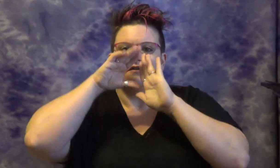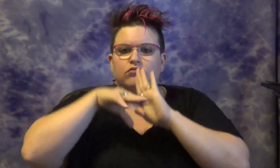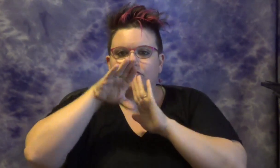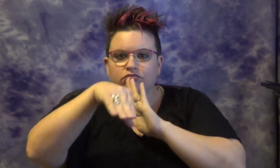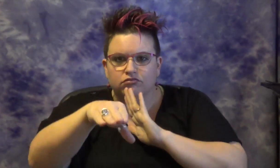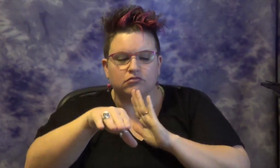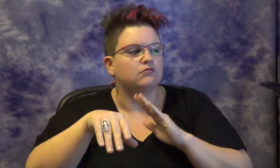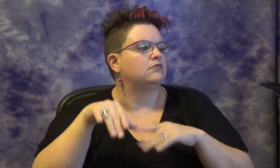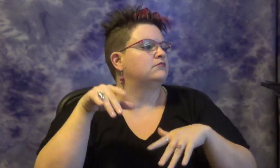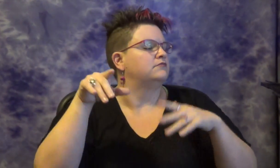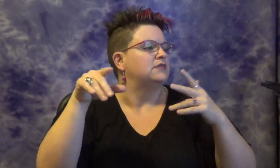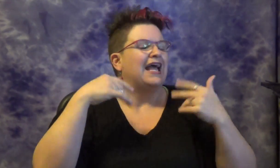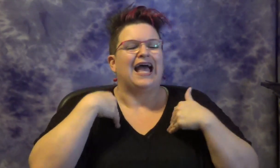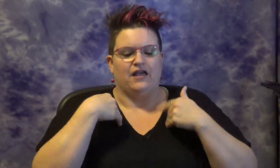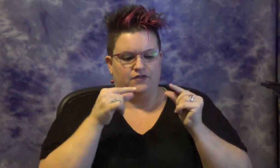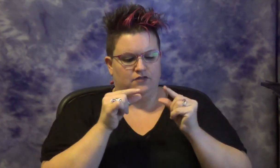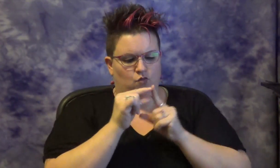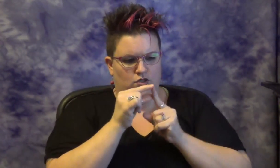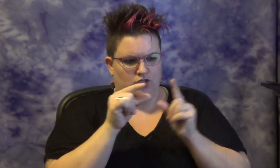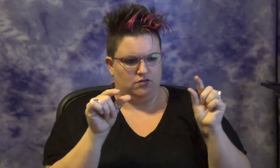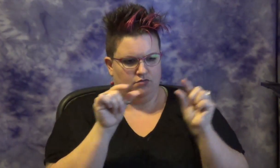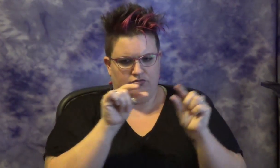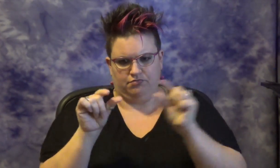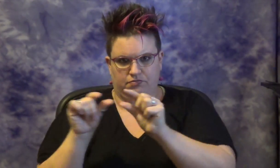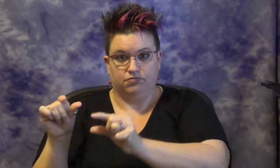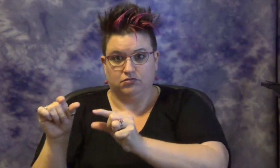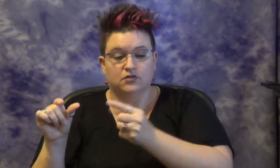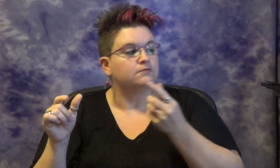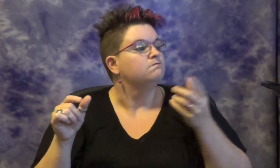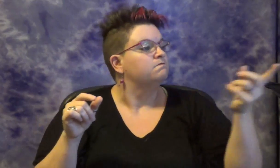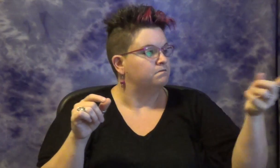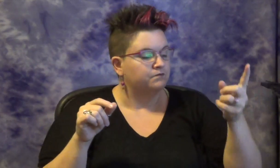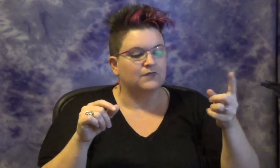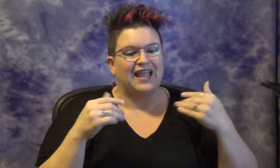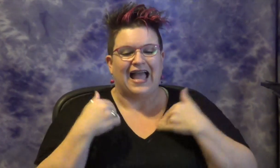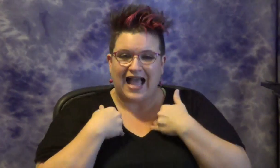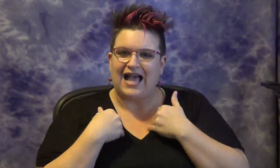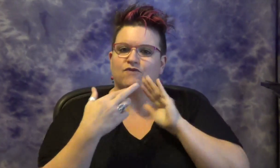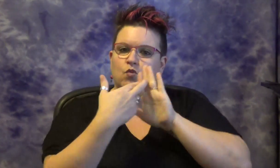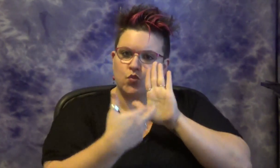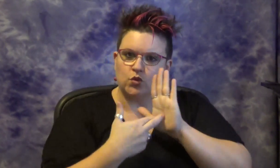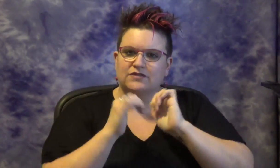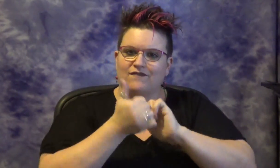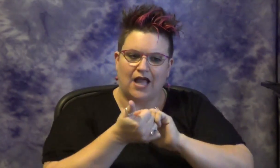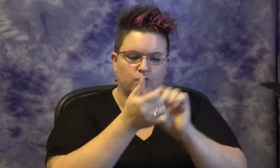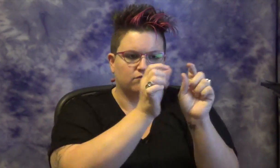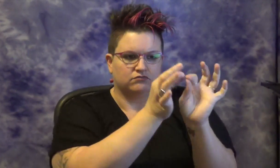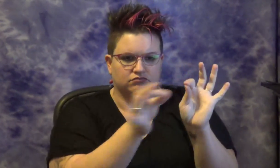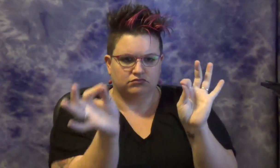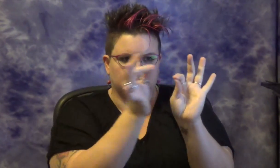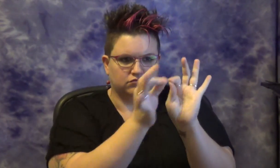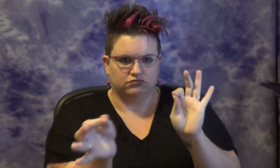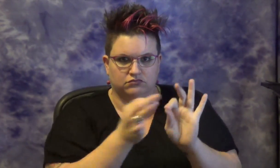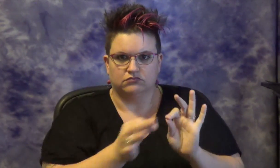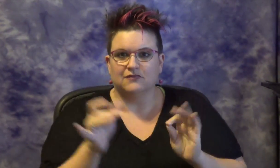and it also has its own tones, or the way that things are pronounced, the phonetics. It also